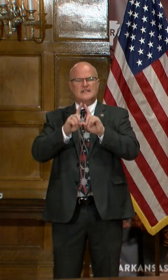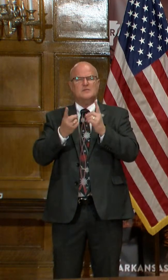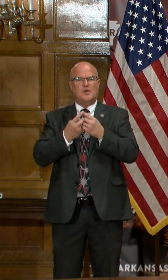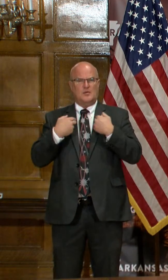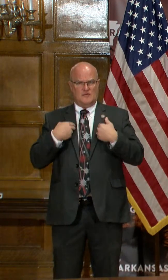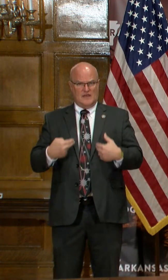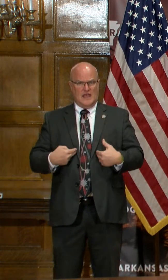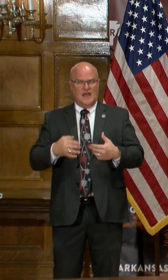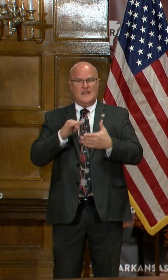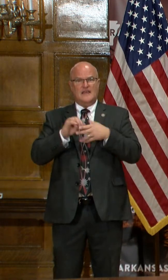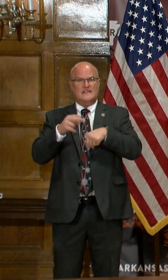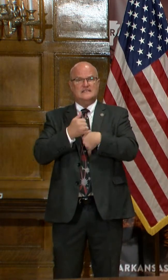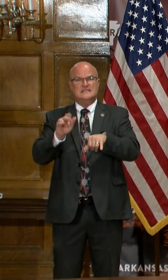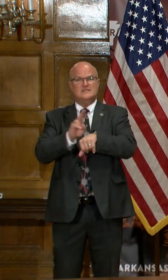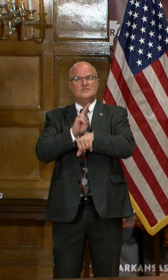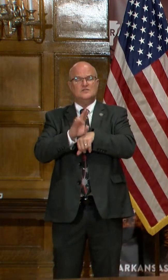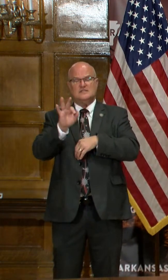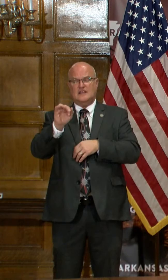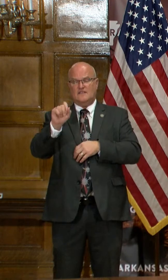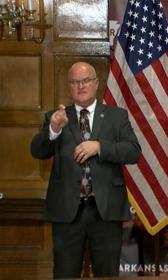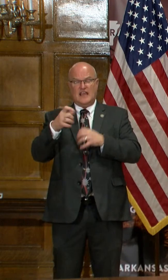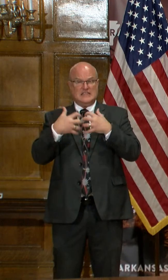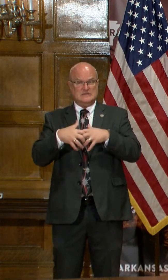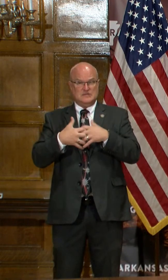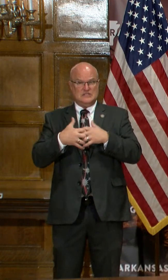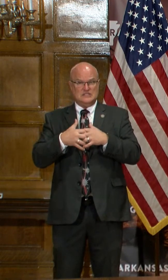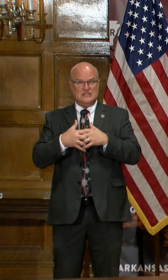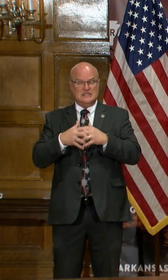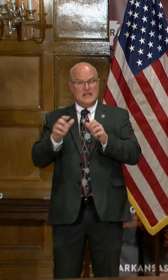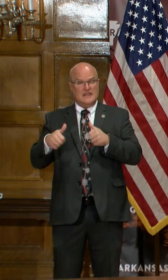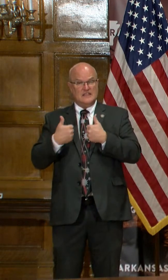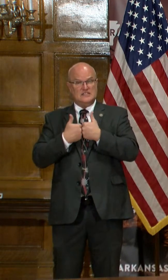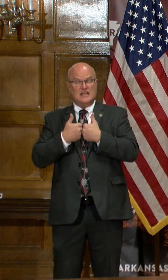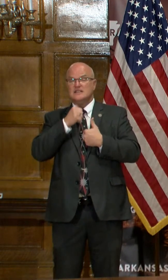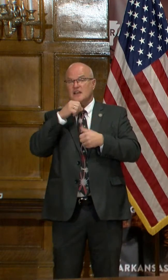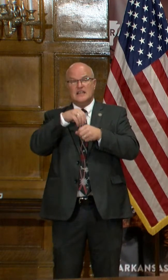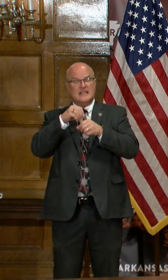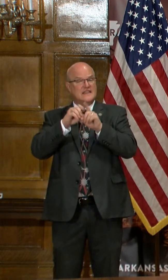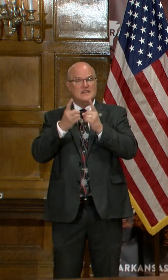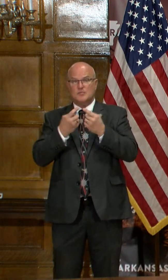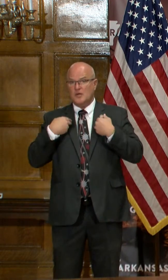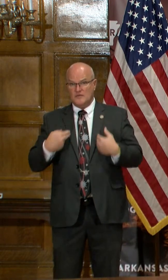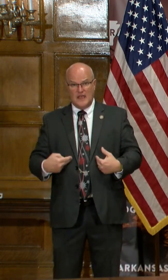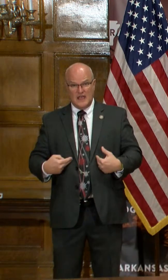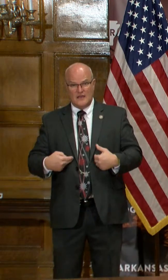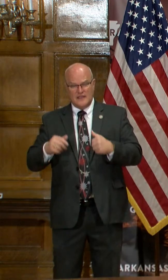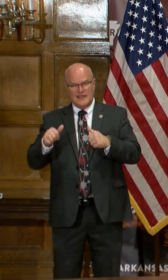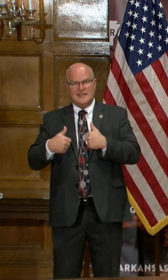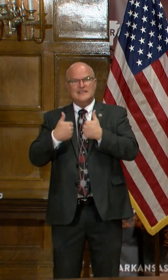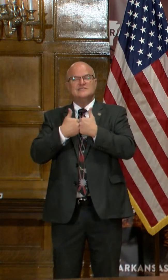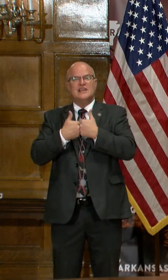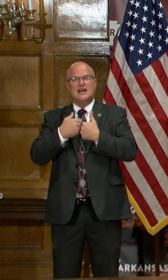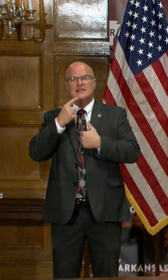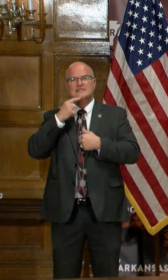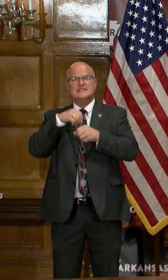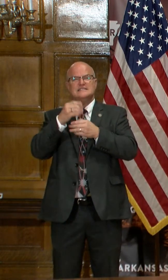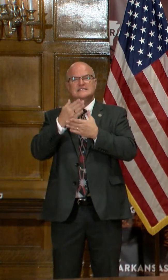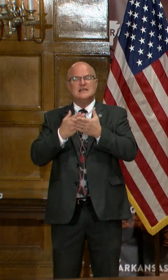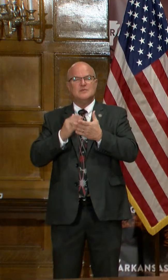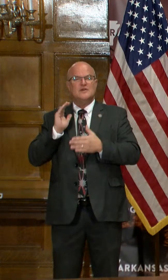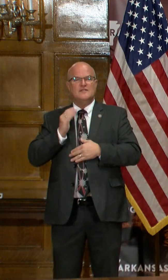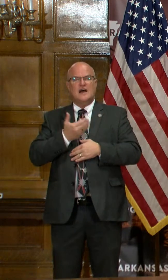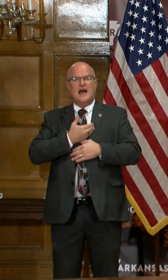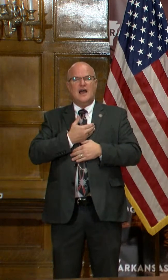Department of Health that they're still using fax machines. The challenge is not within the Department of Health. The challenge is in some of